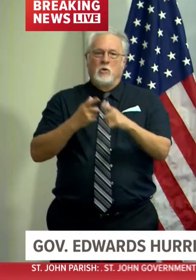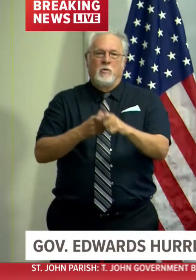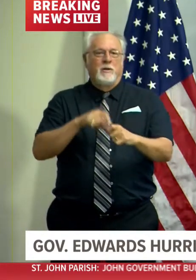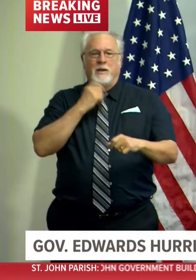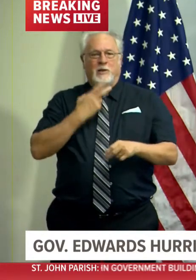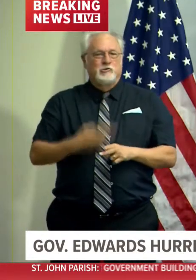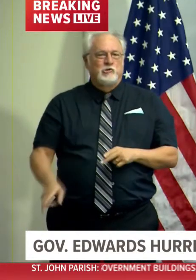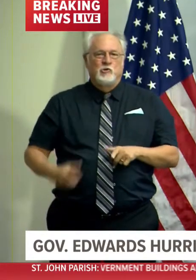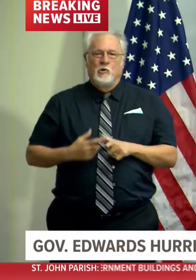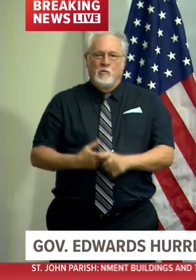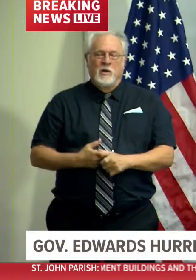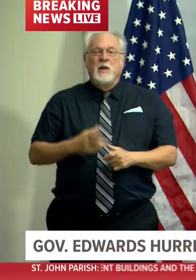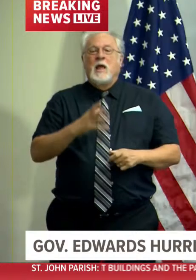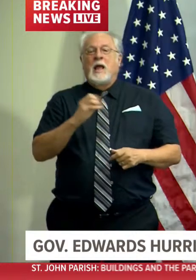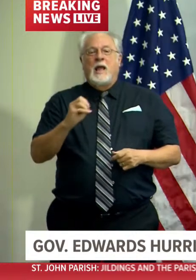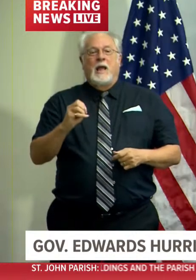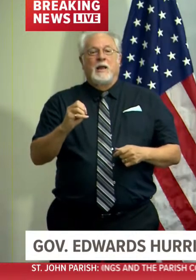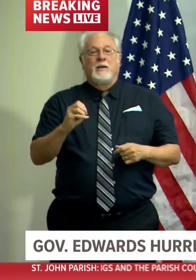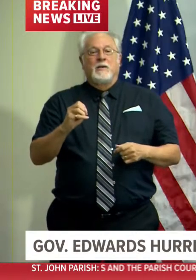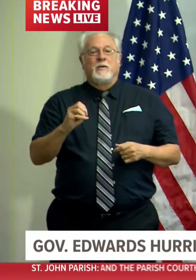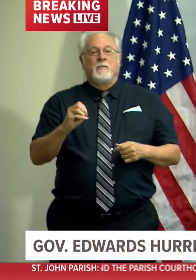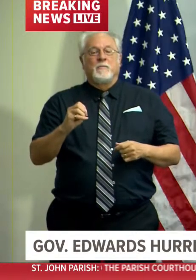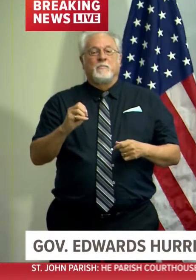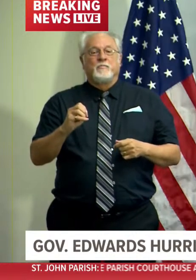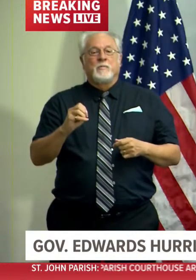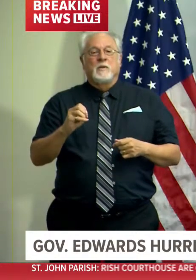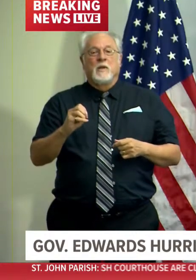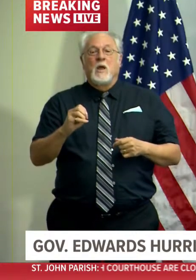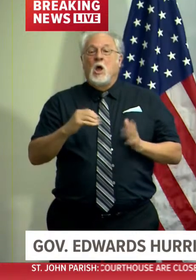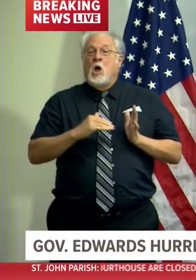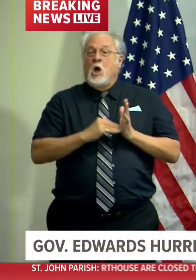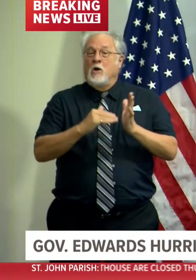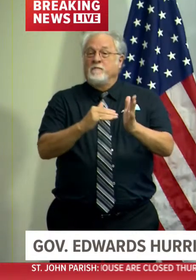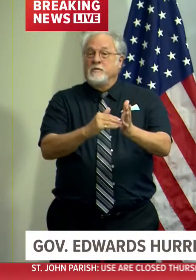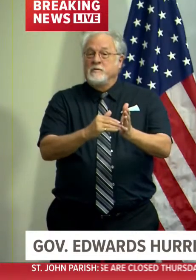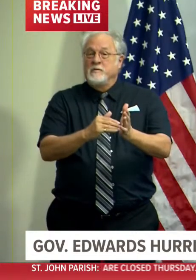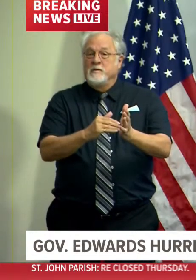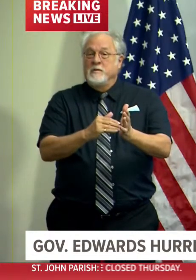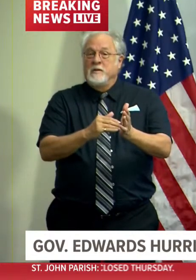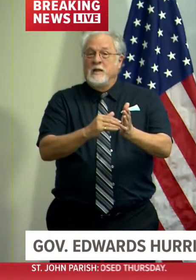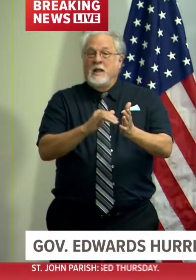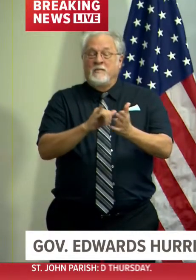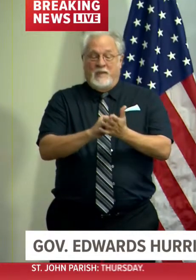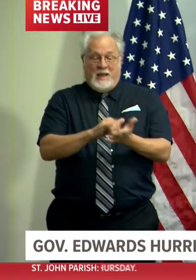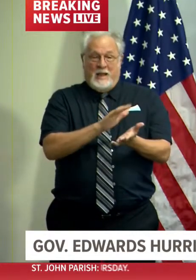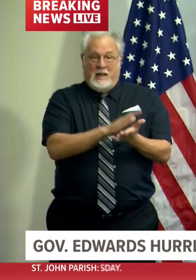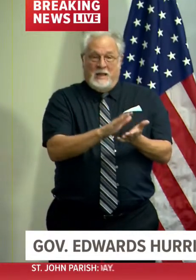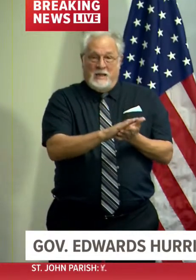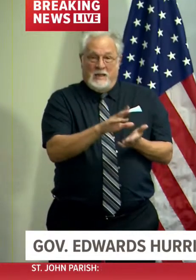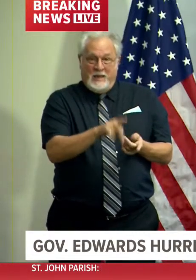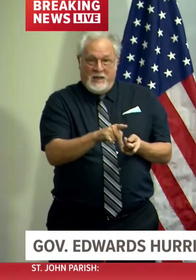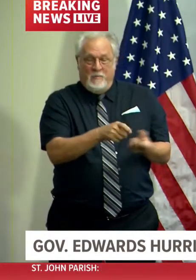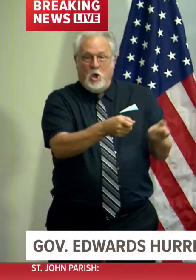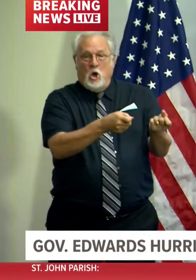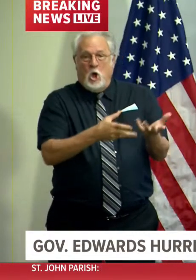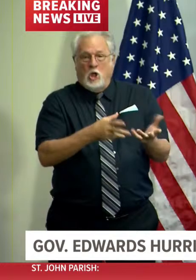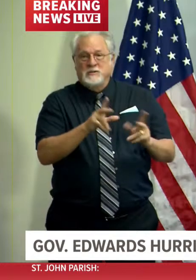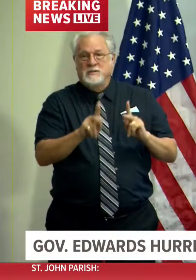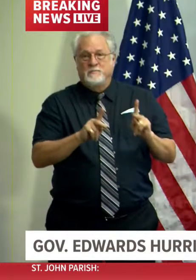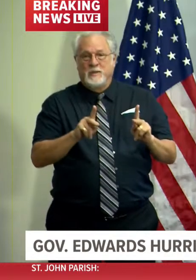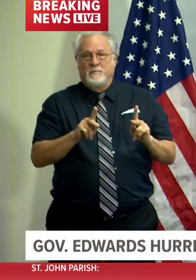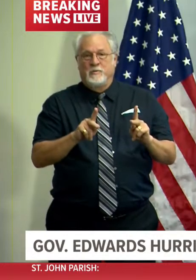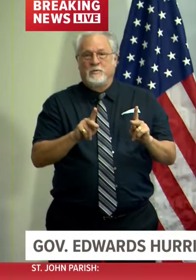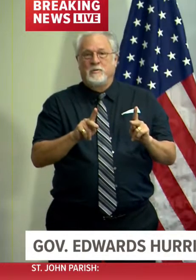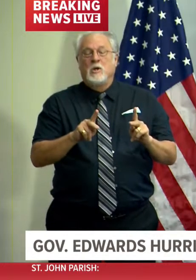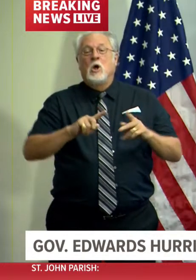sprint. And I do want to remind people, it is quite often the case that it is the cleanup that causes people